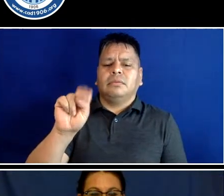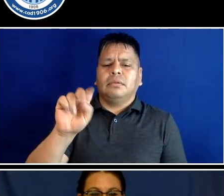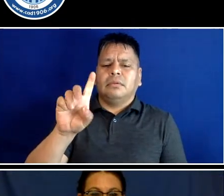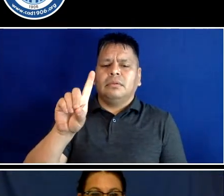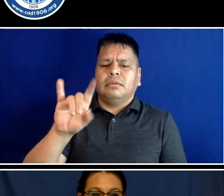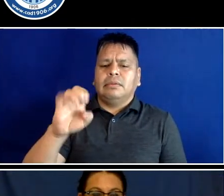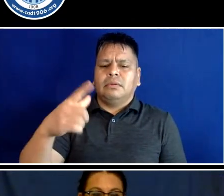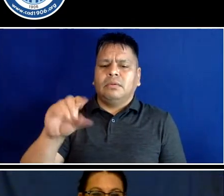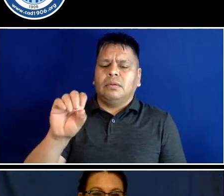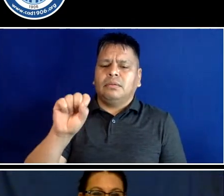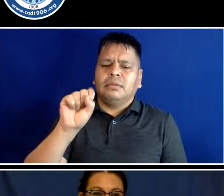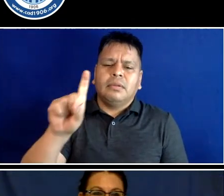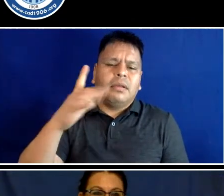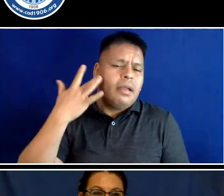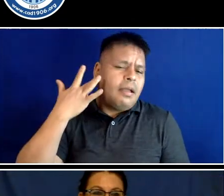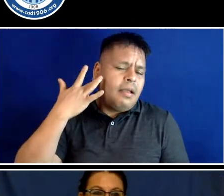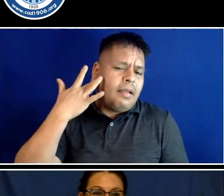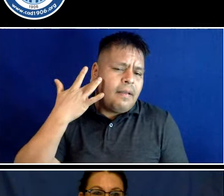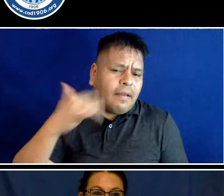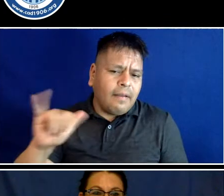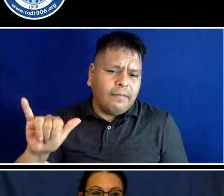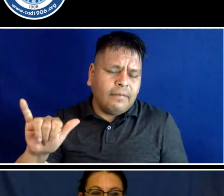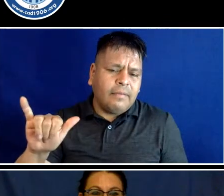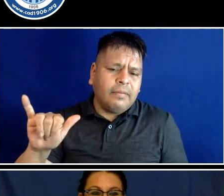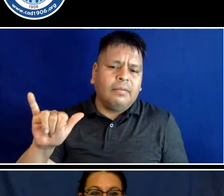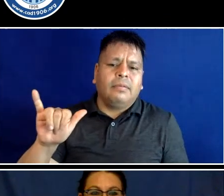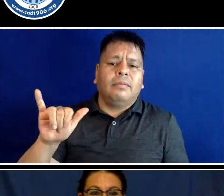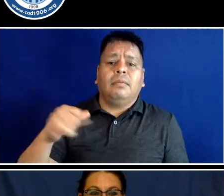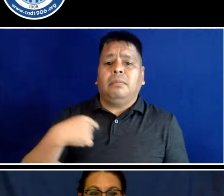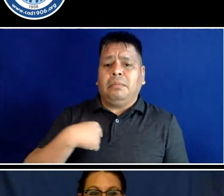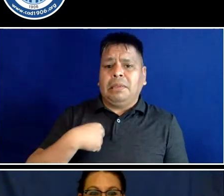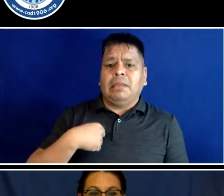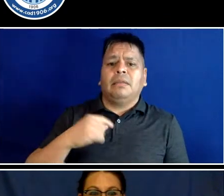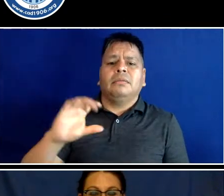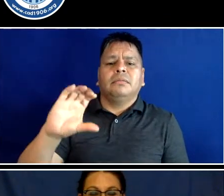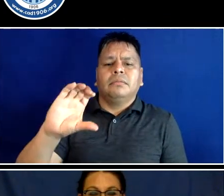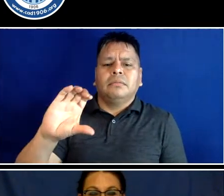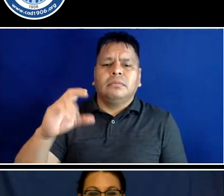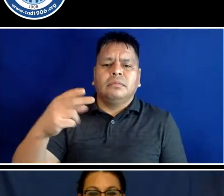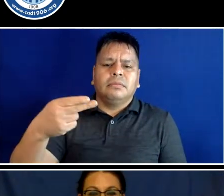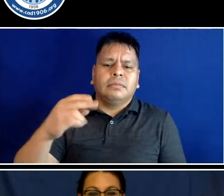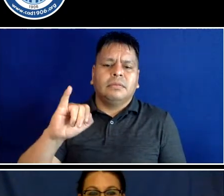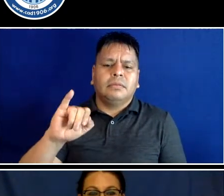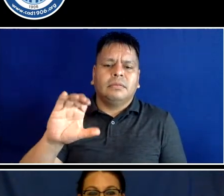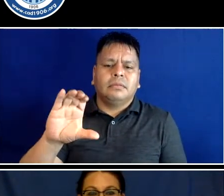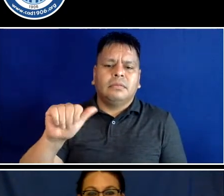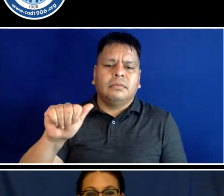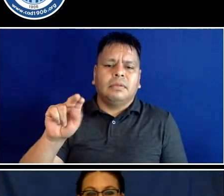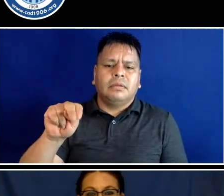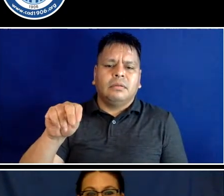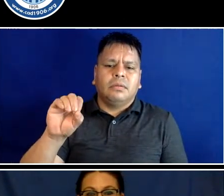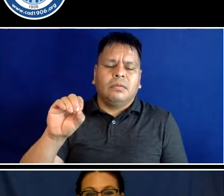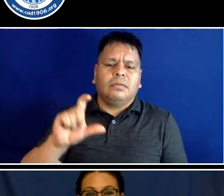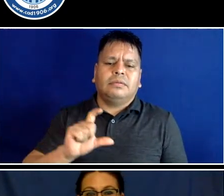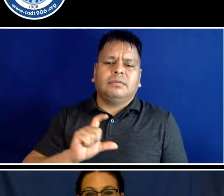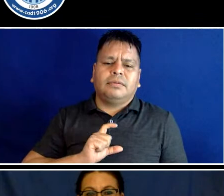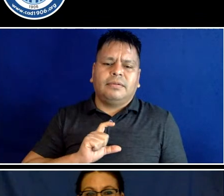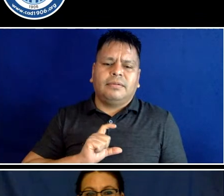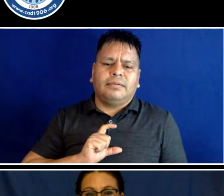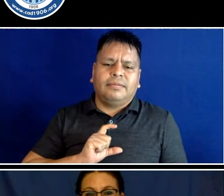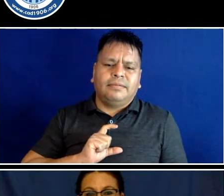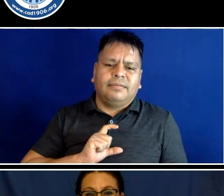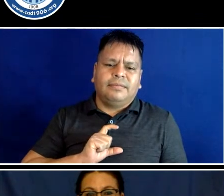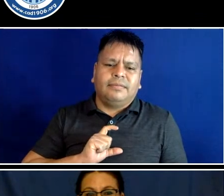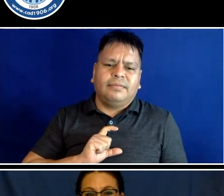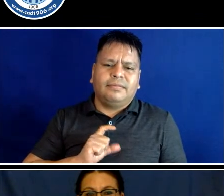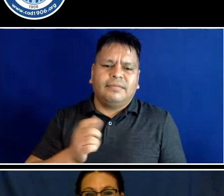Hi, again, I'm Roberto, and I was born in San Diego, California.